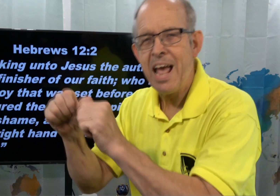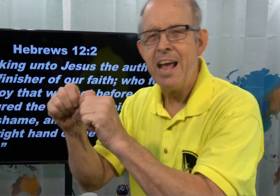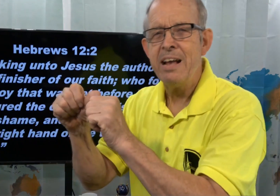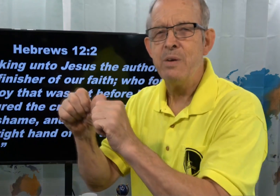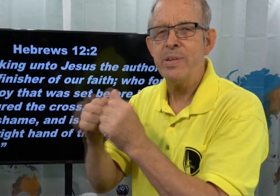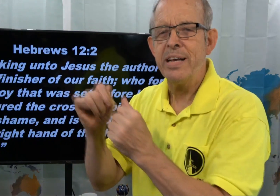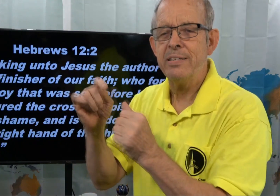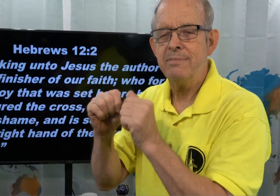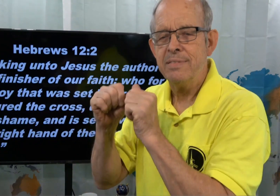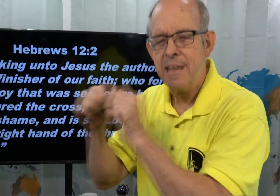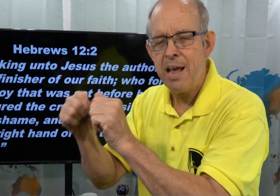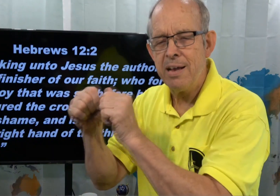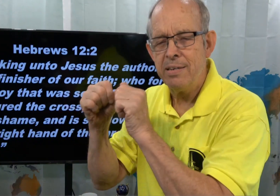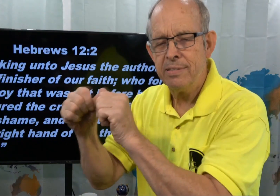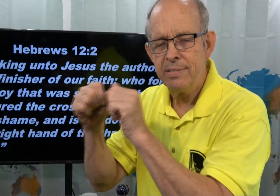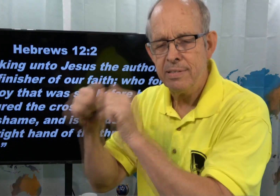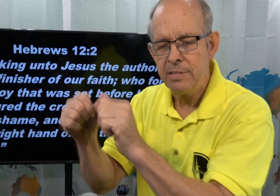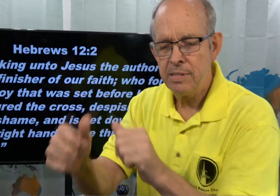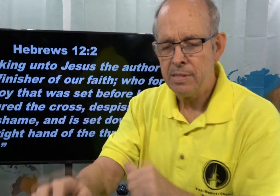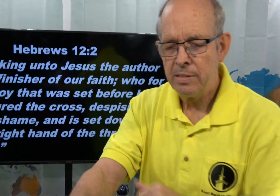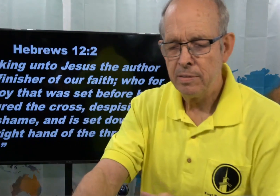Stay with it. Stay.